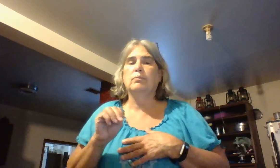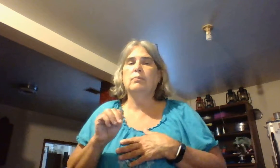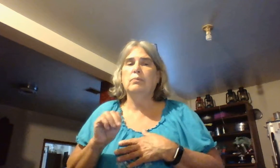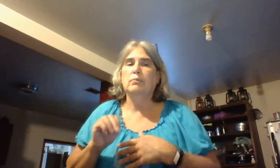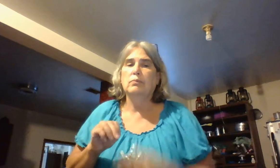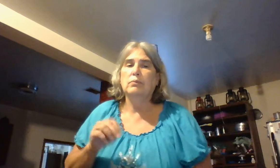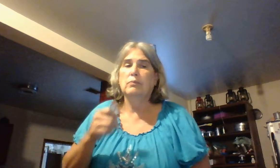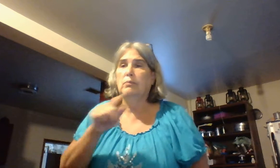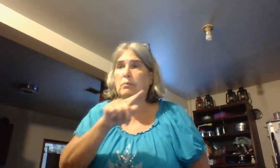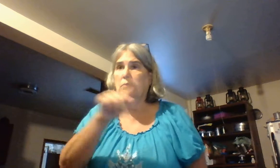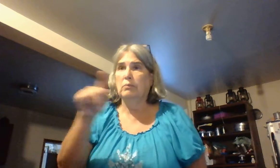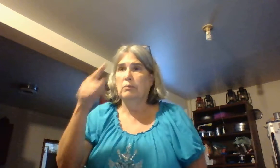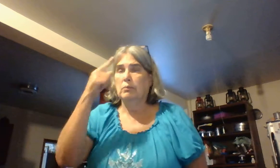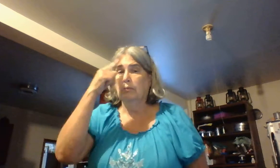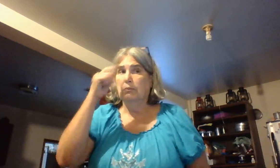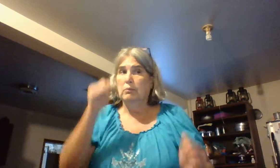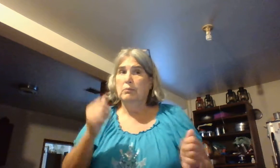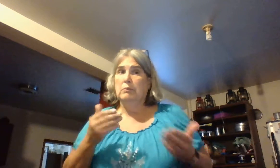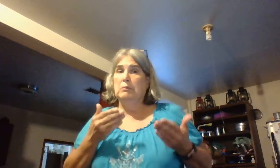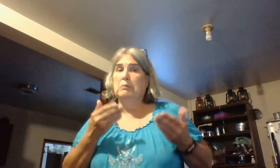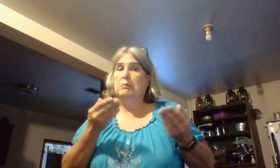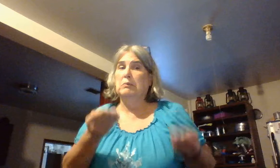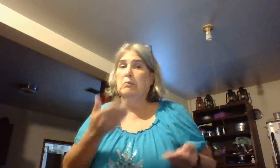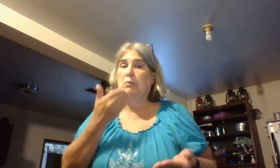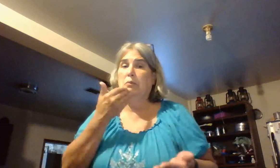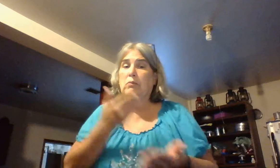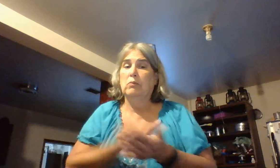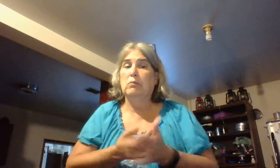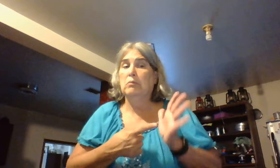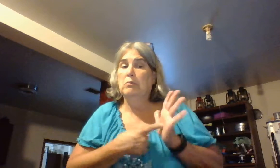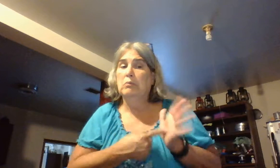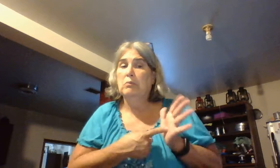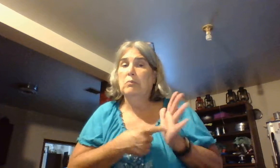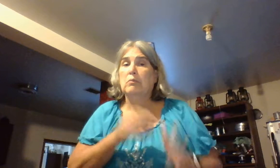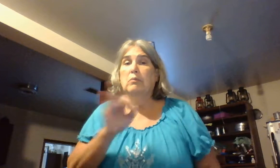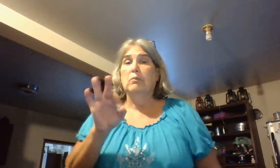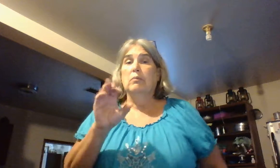Anybody think they can give a good example of condensation?